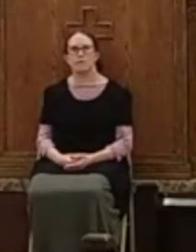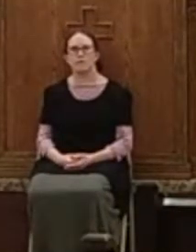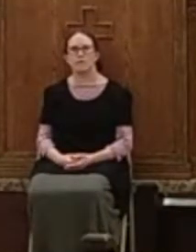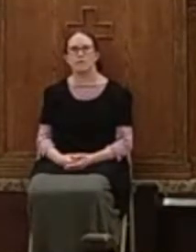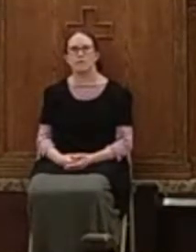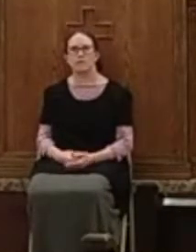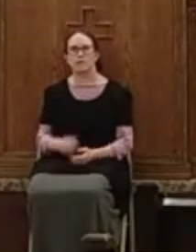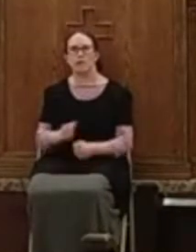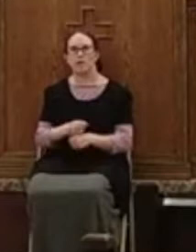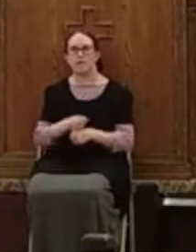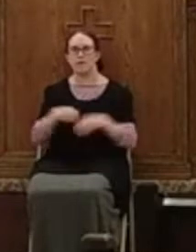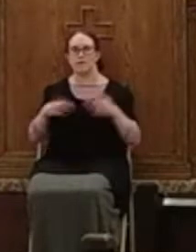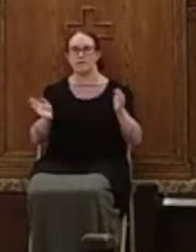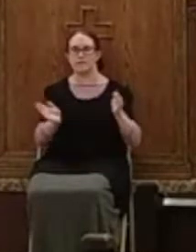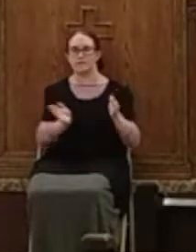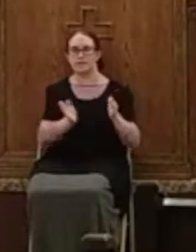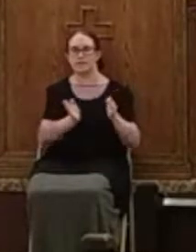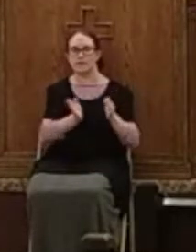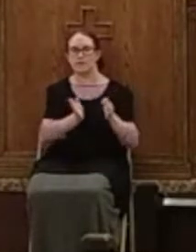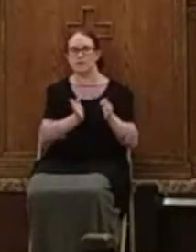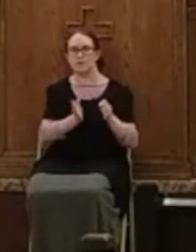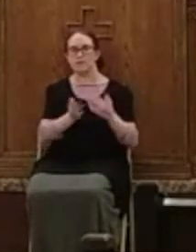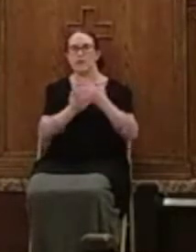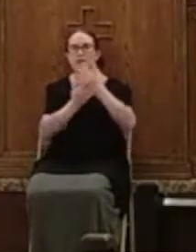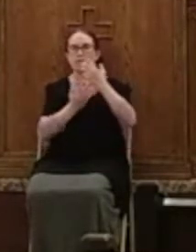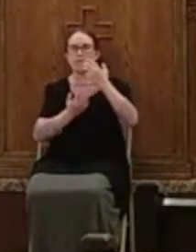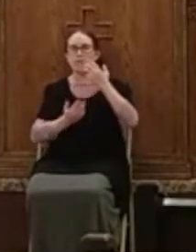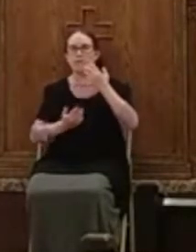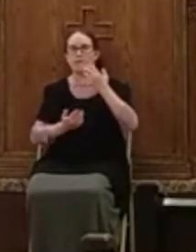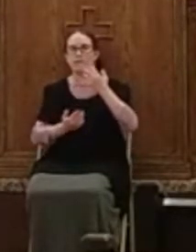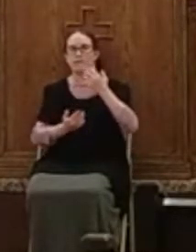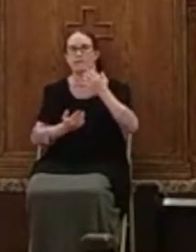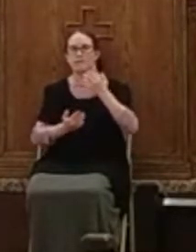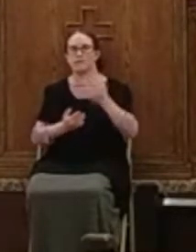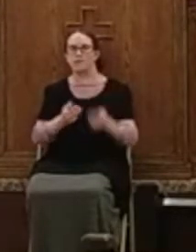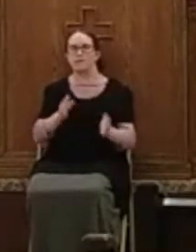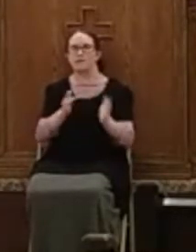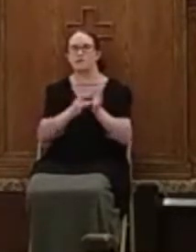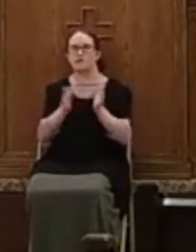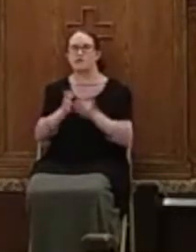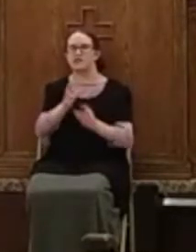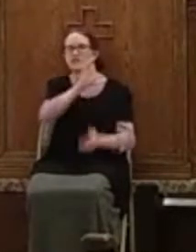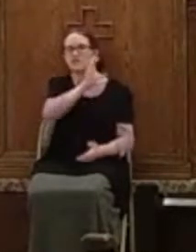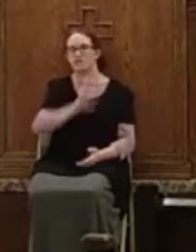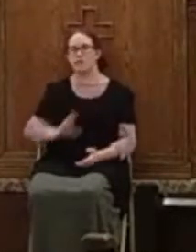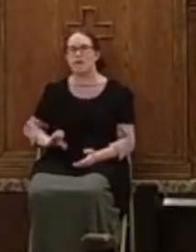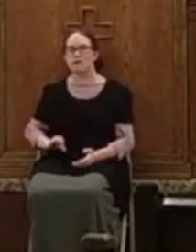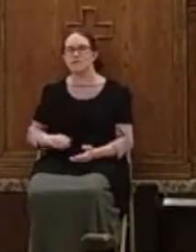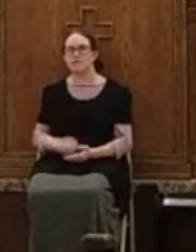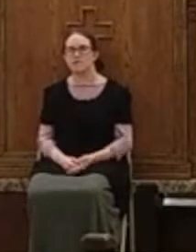I'm made nigh by the blood of Jesus Christ.